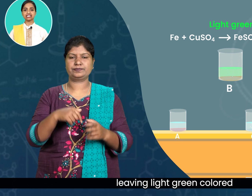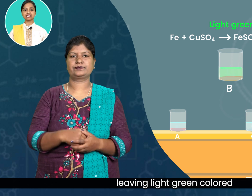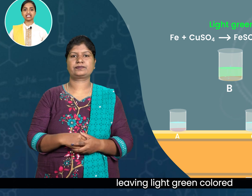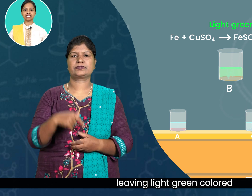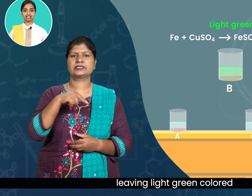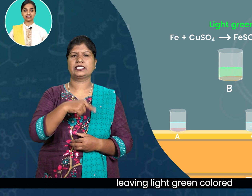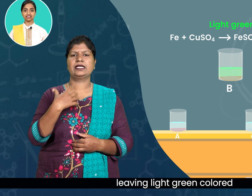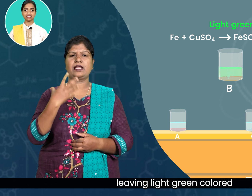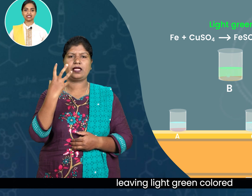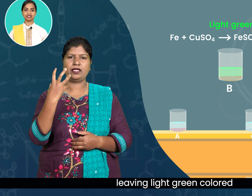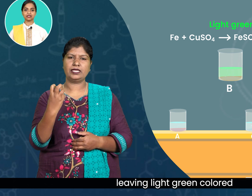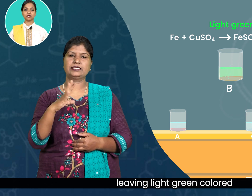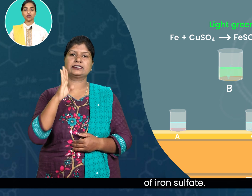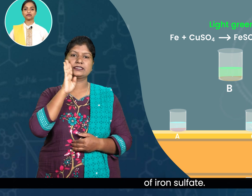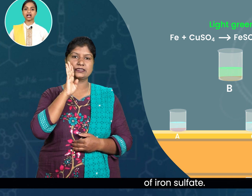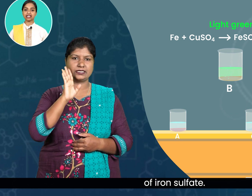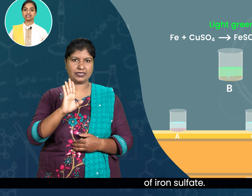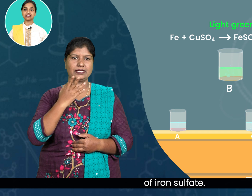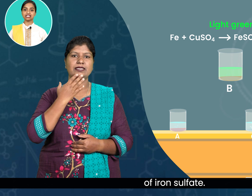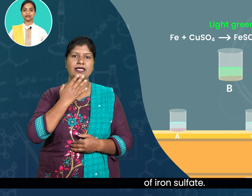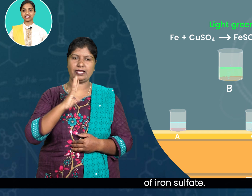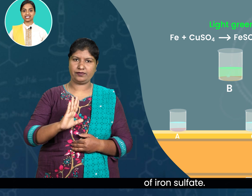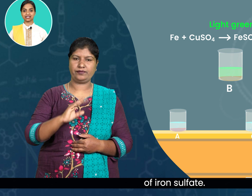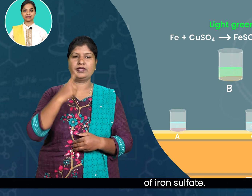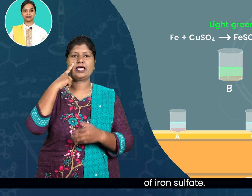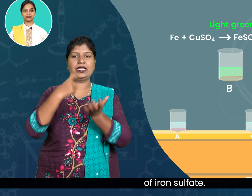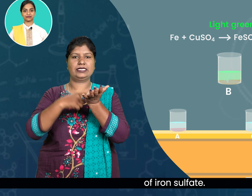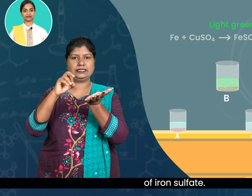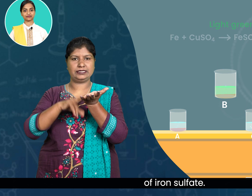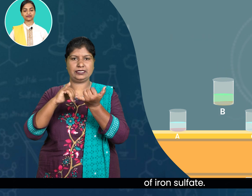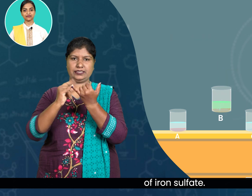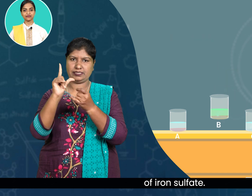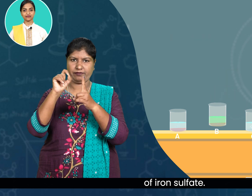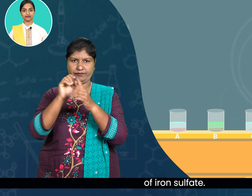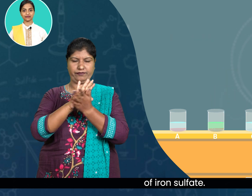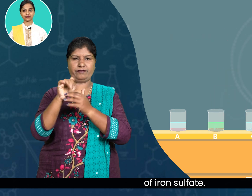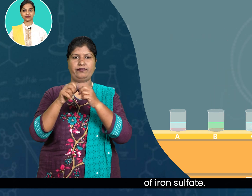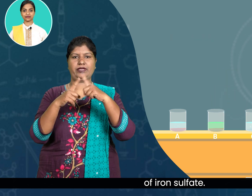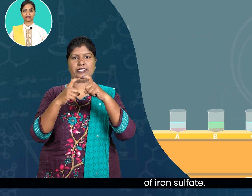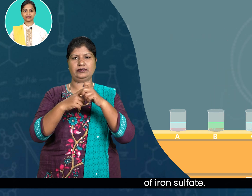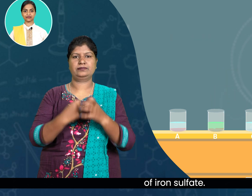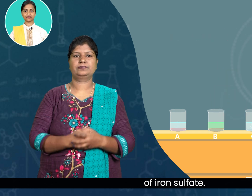leaving light green color of iron sulfate.